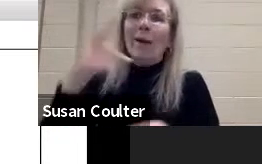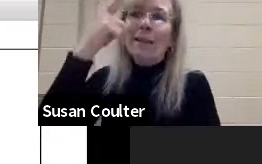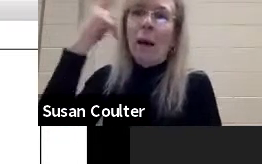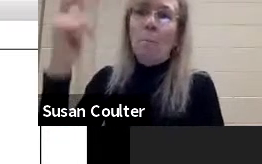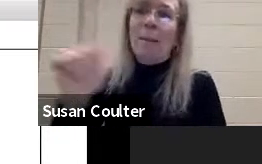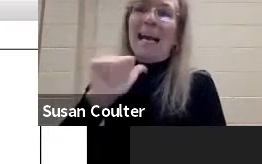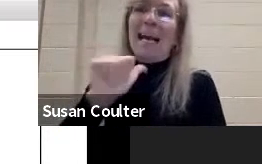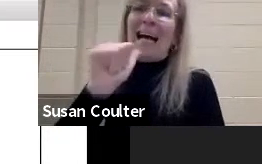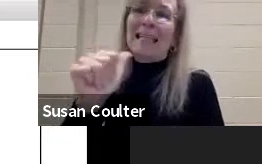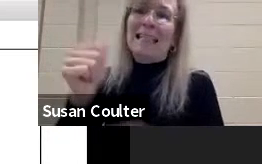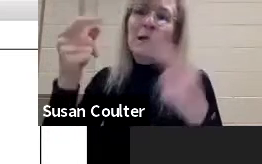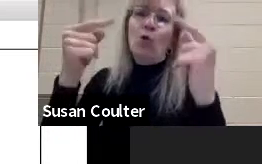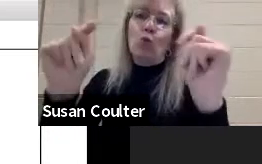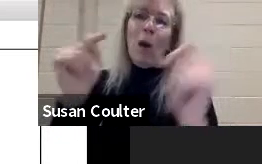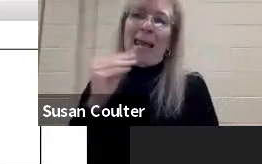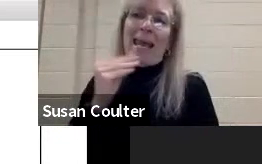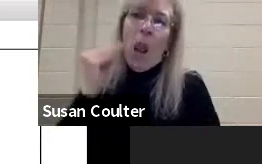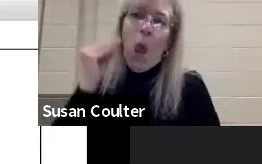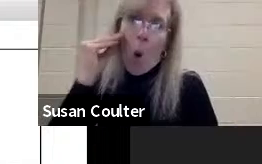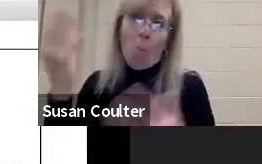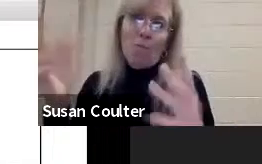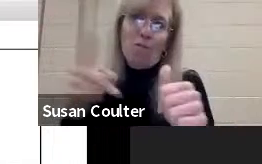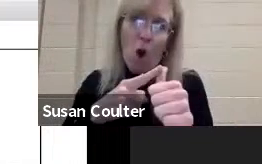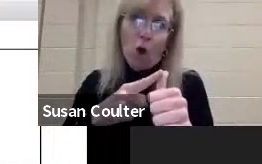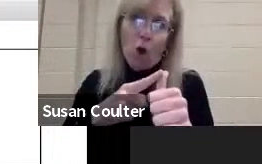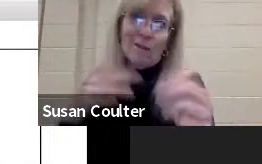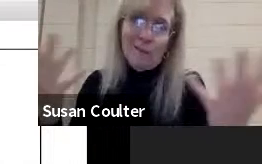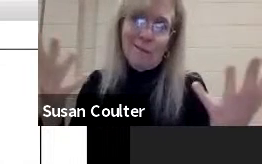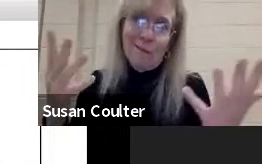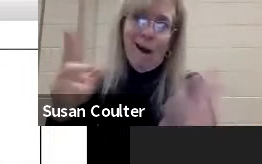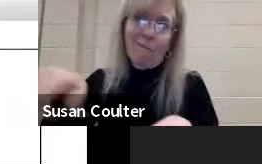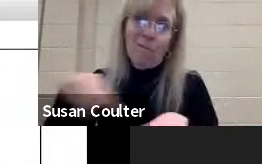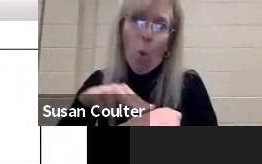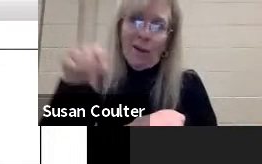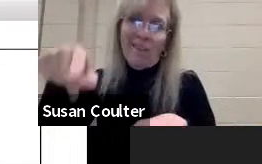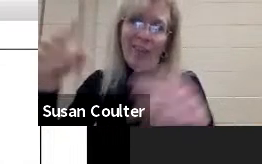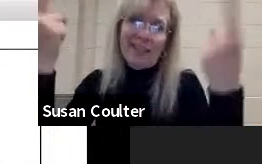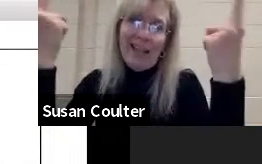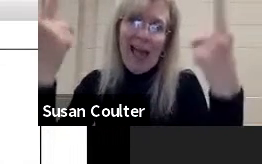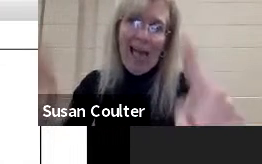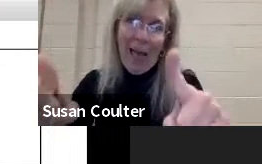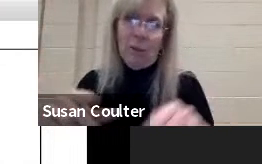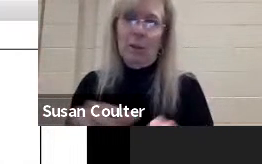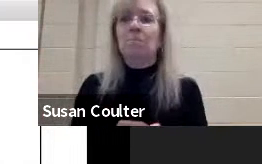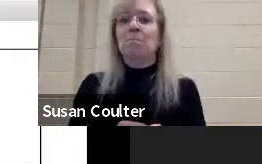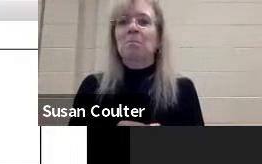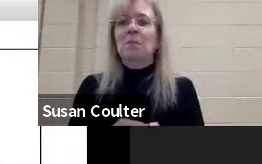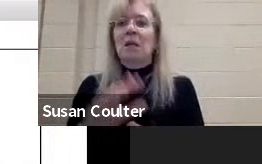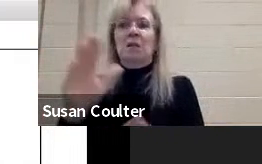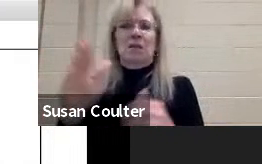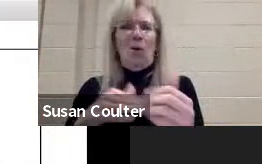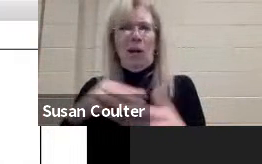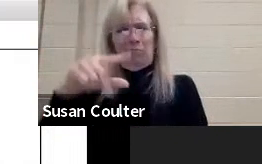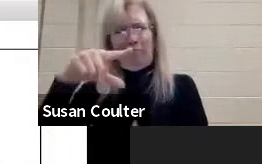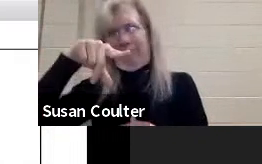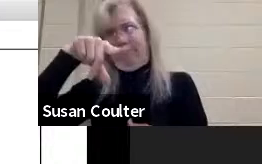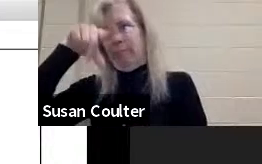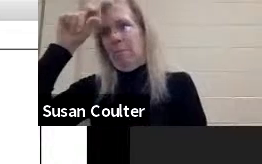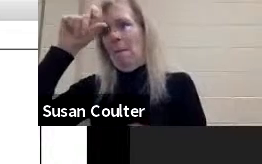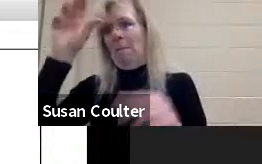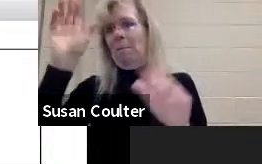Of course, because I didn't try it at home first, of course this happened. So